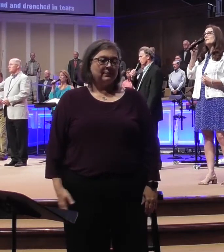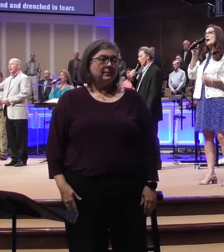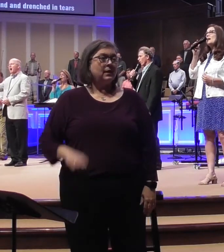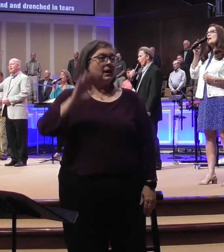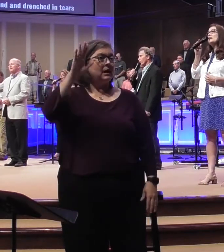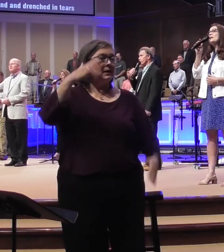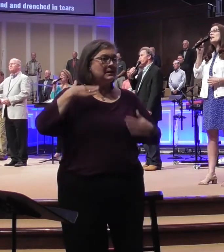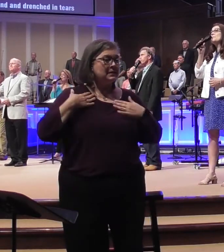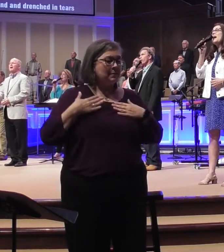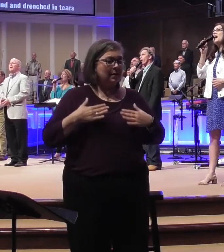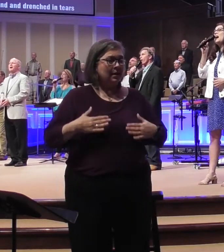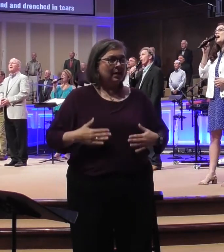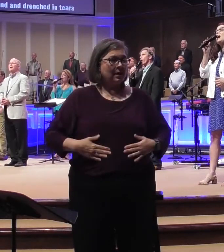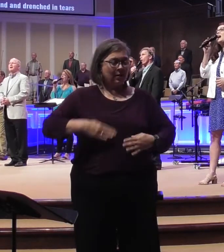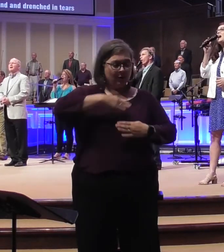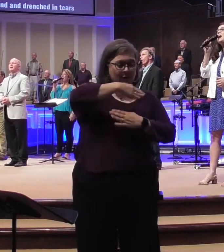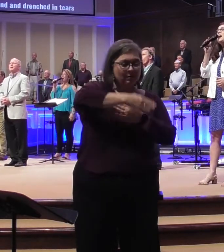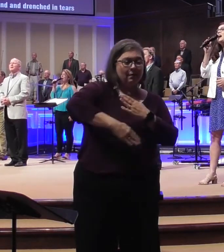His body